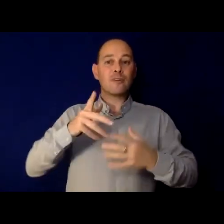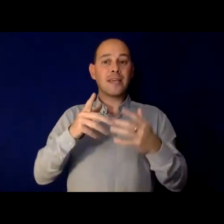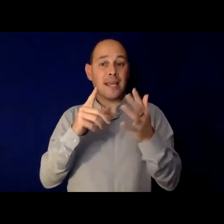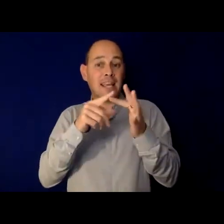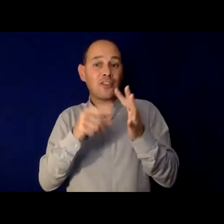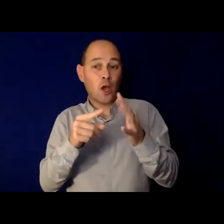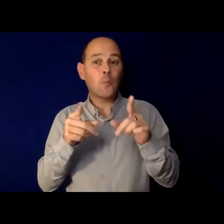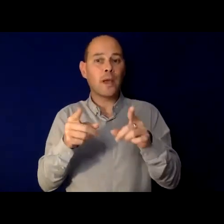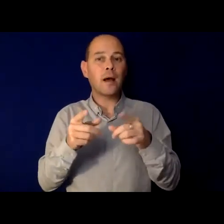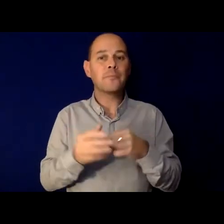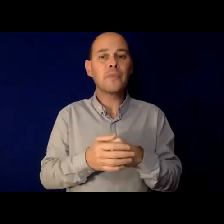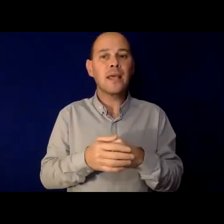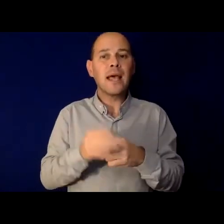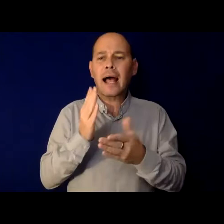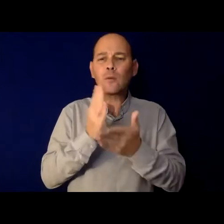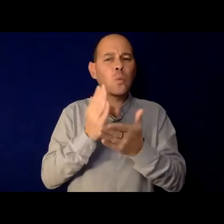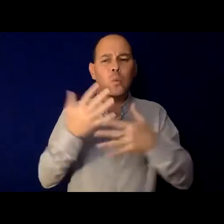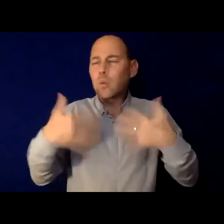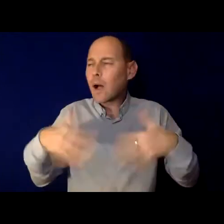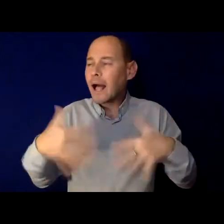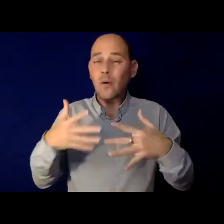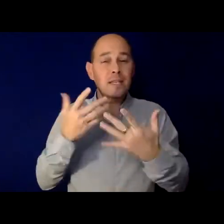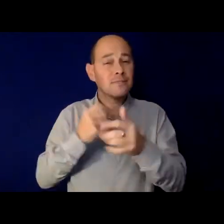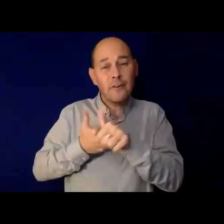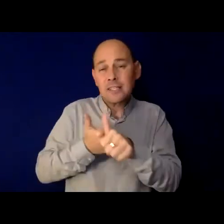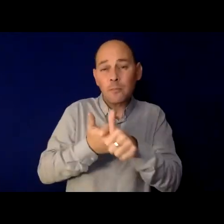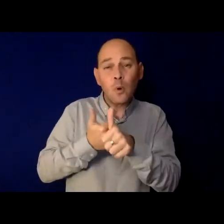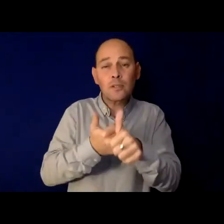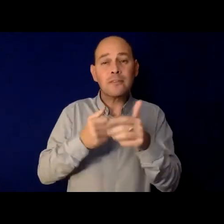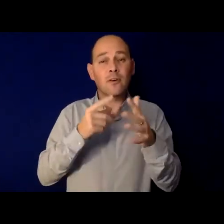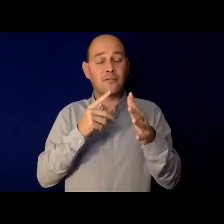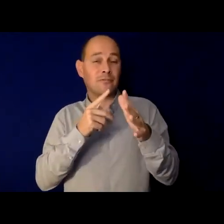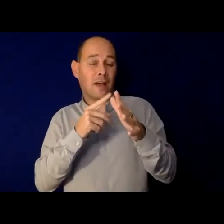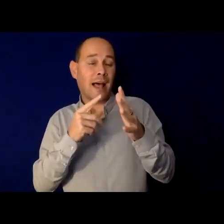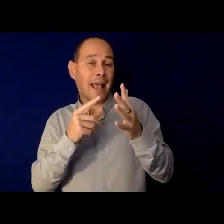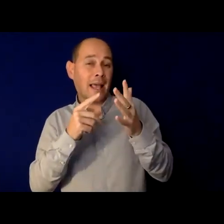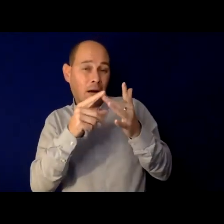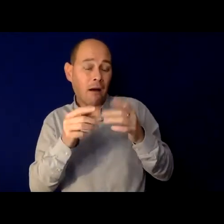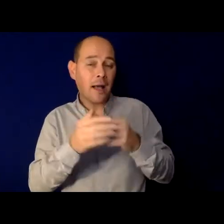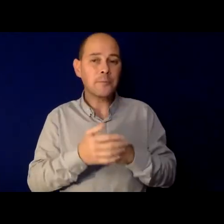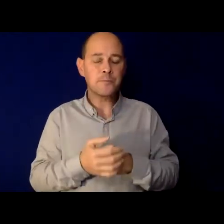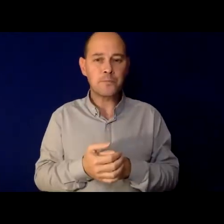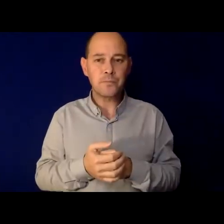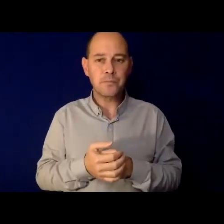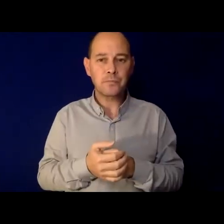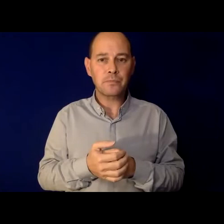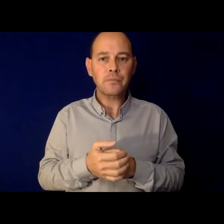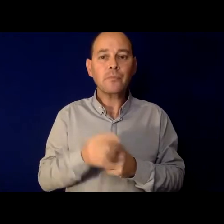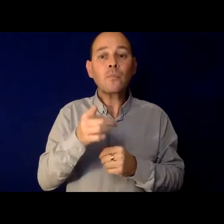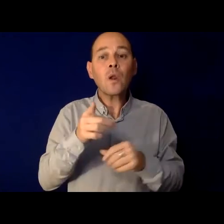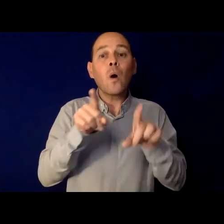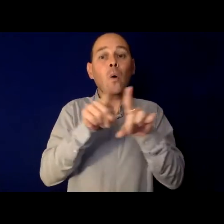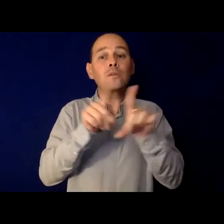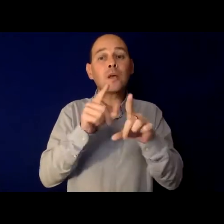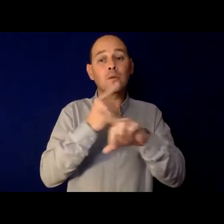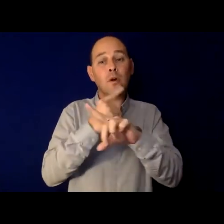to assistive technology in Ethiopia, as well as Eshetu Bekele, who's a member of the Chai Ethiopia team. And they're going to speak about the CCA